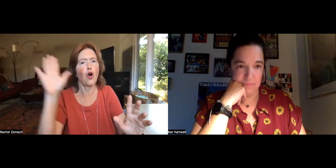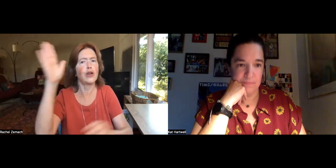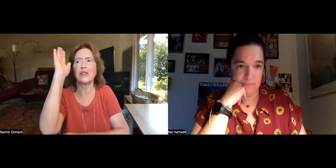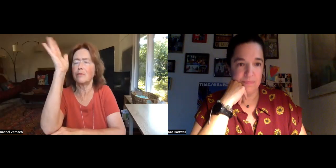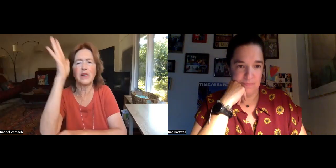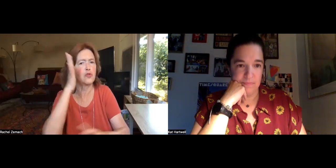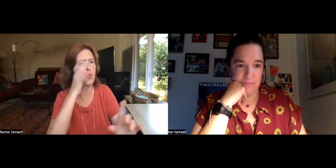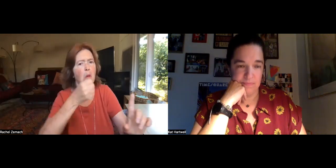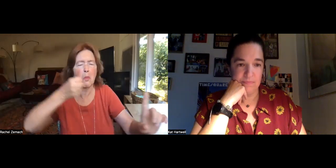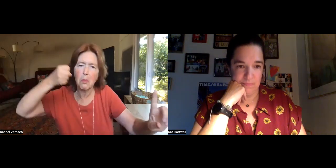Her speech was